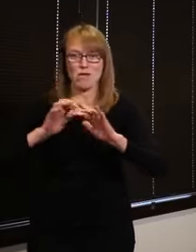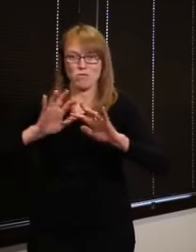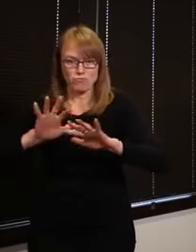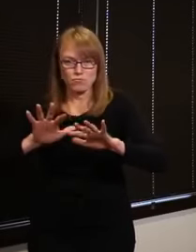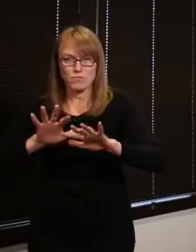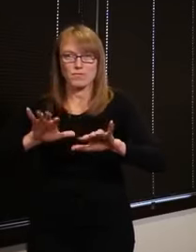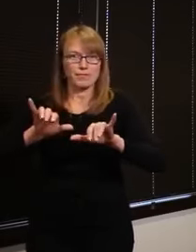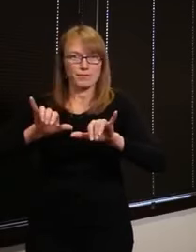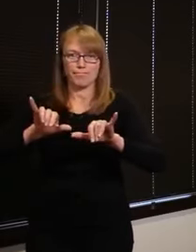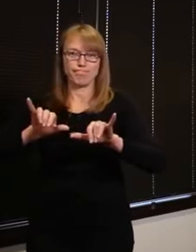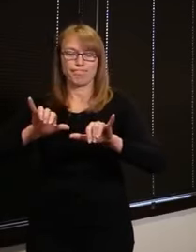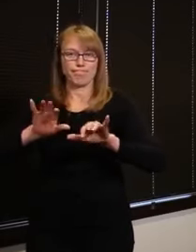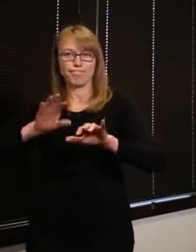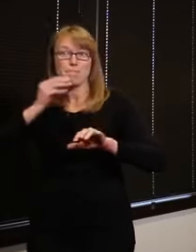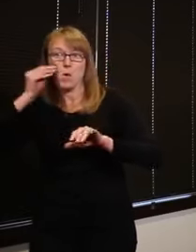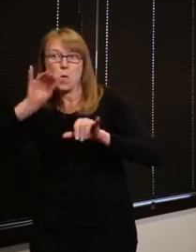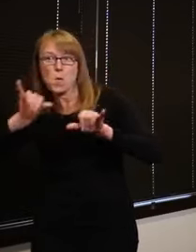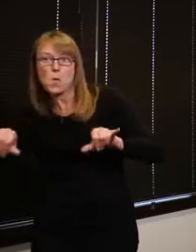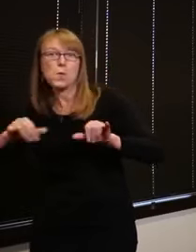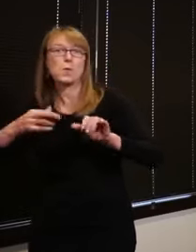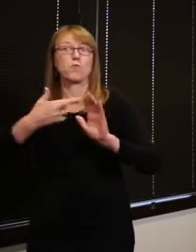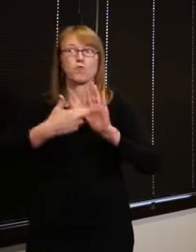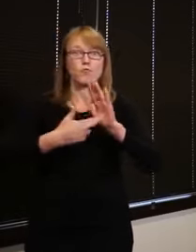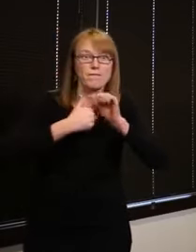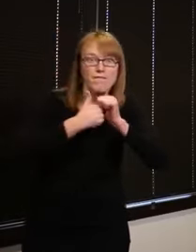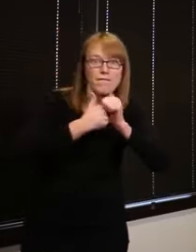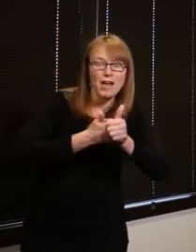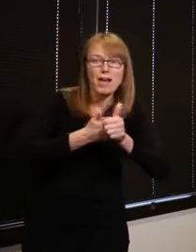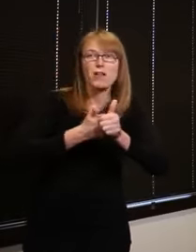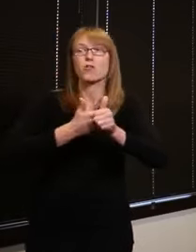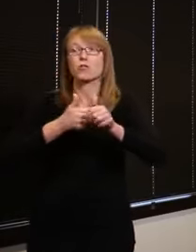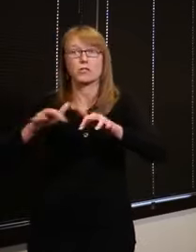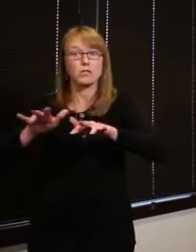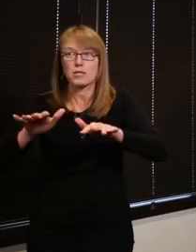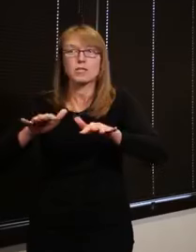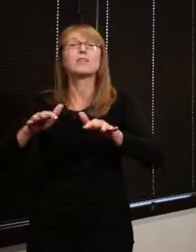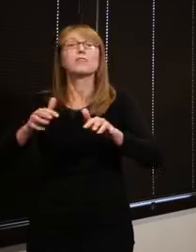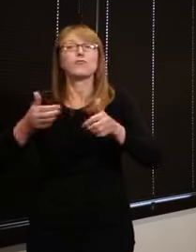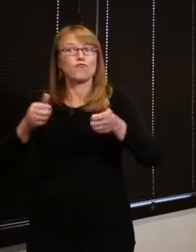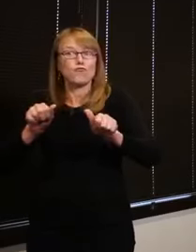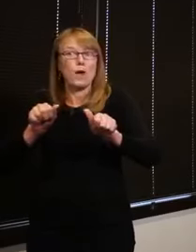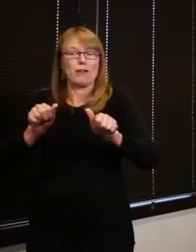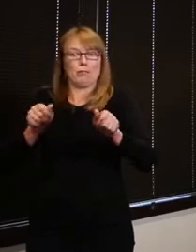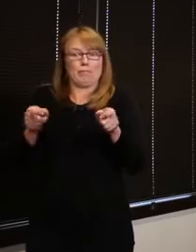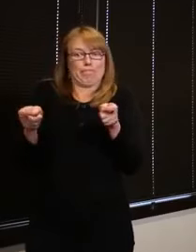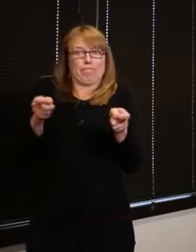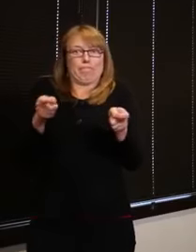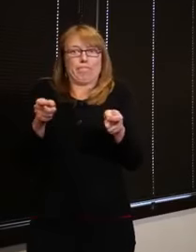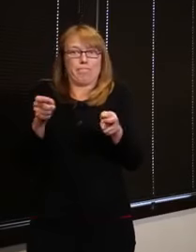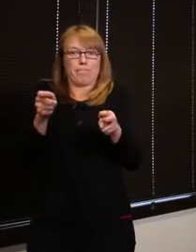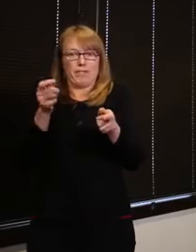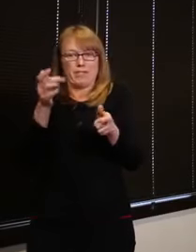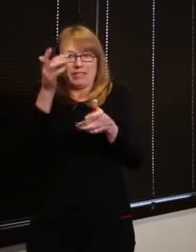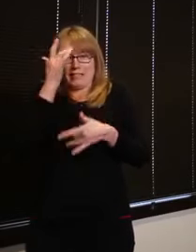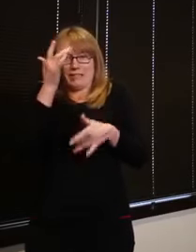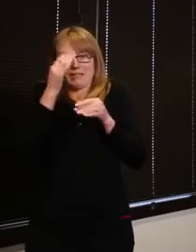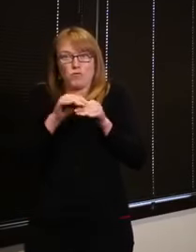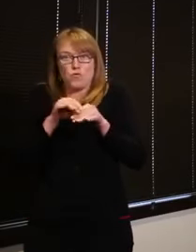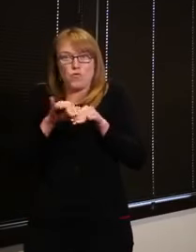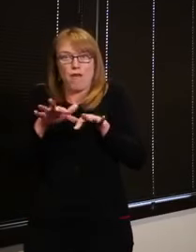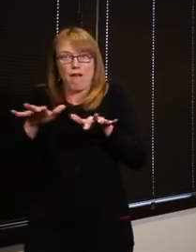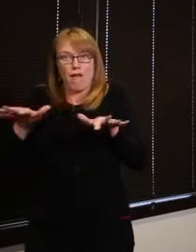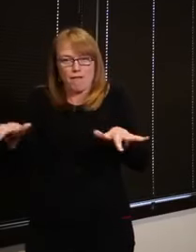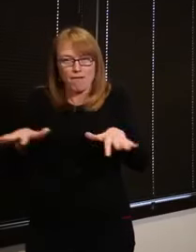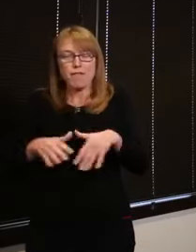and for that I thank you. We've received a lot of questions as well about how are we doing overall in the fight